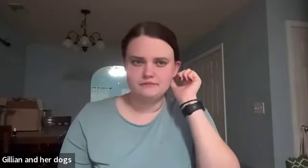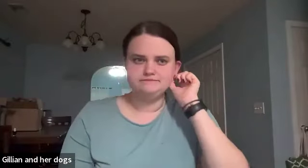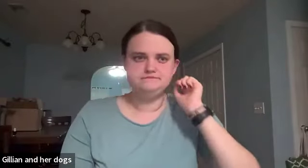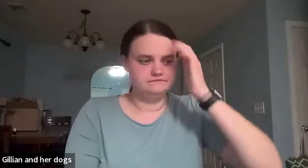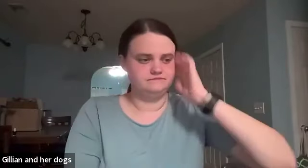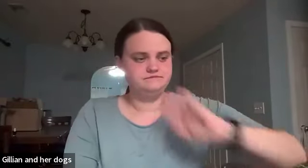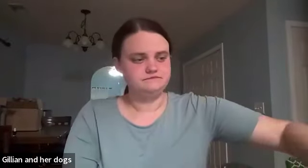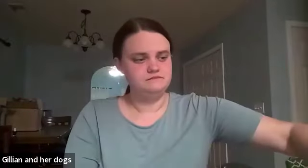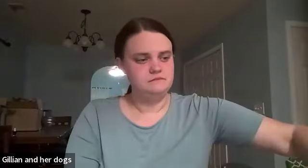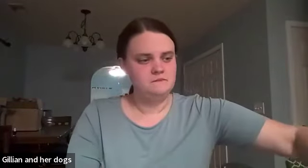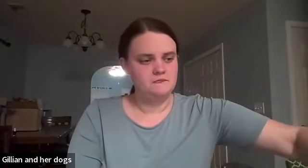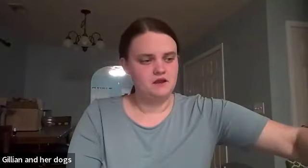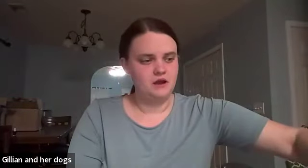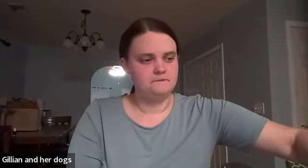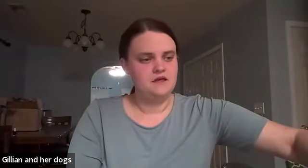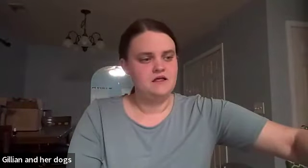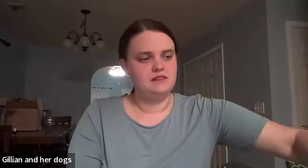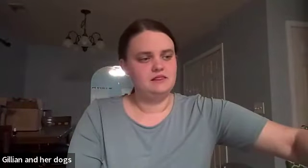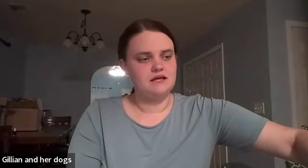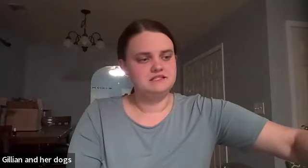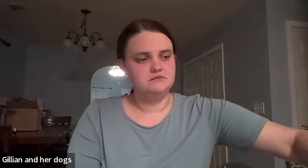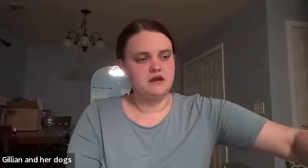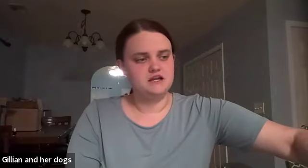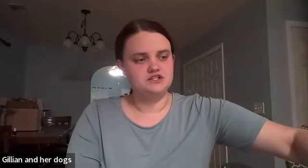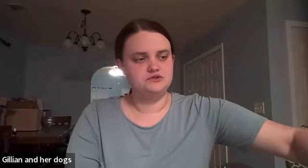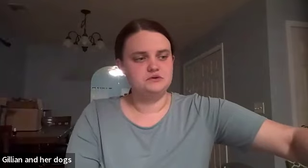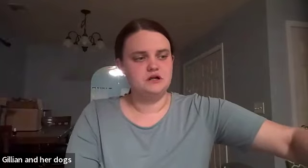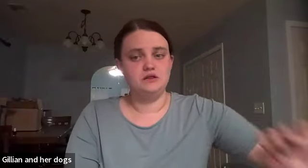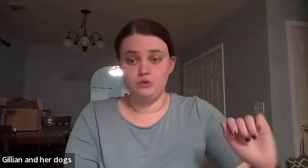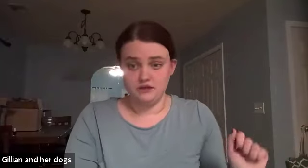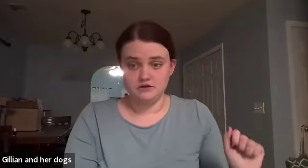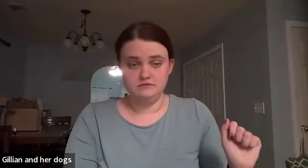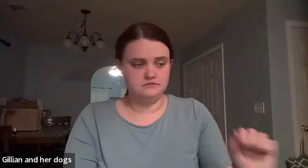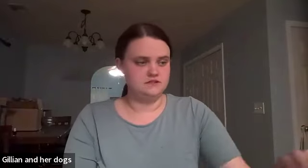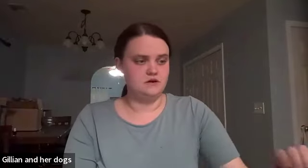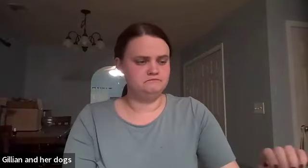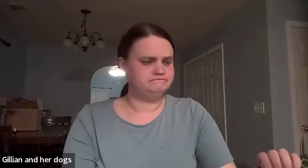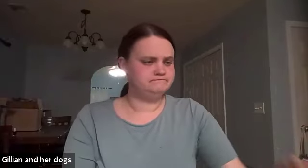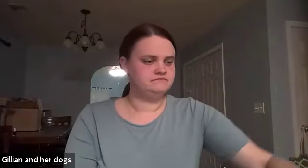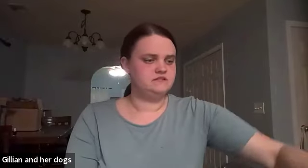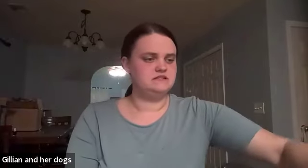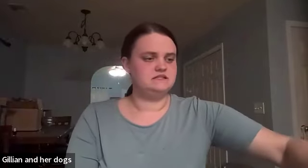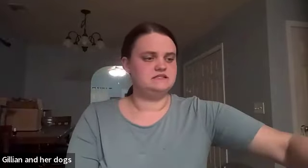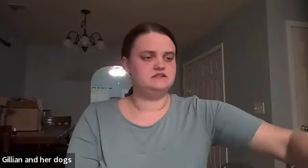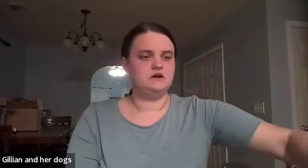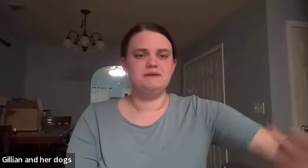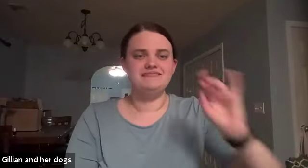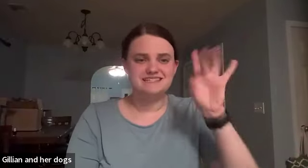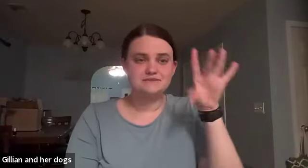that. Okay, let's go back to lawyer. So this list, sorry, my list keeps